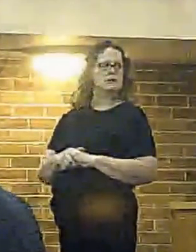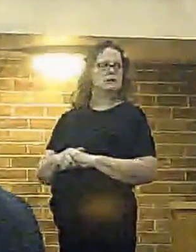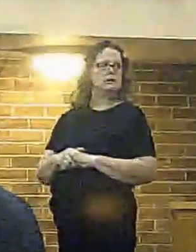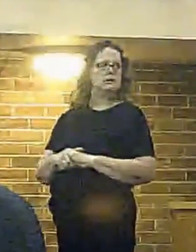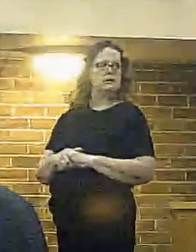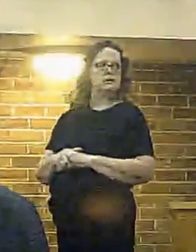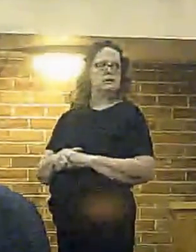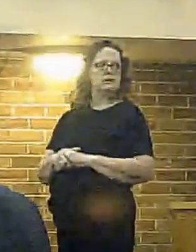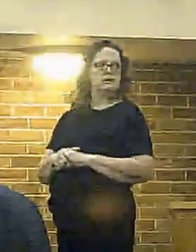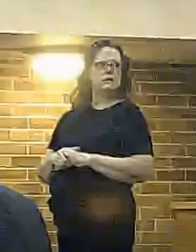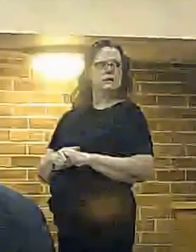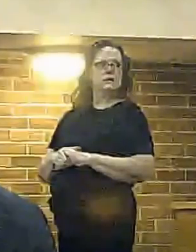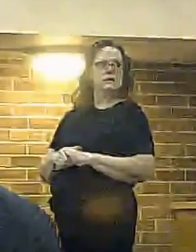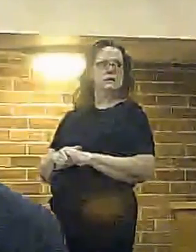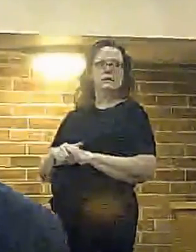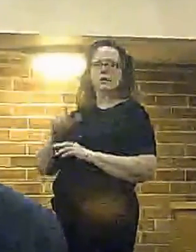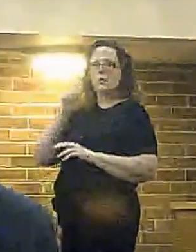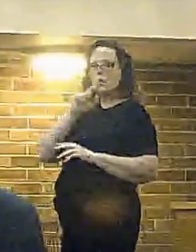station.